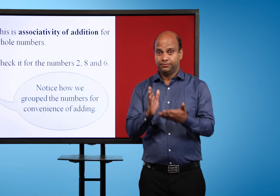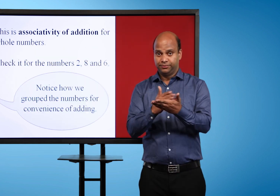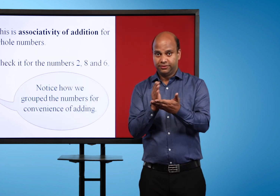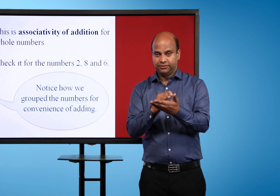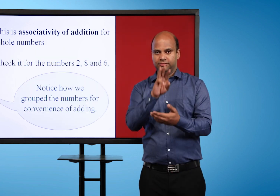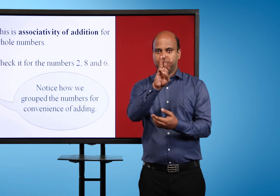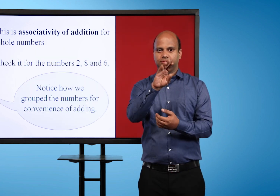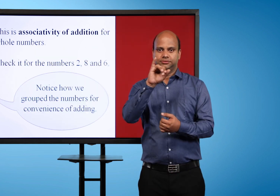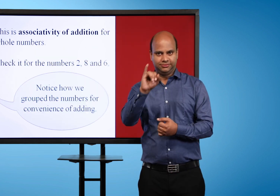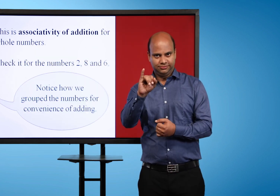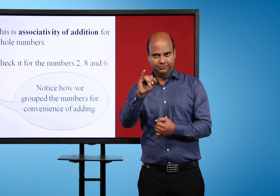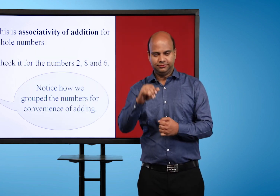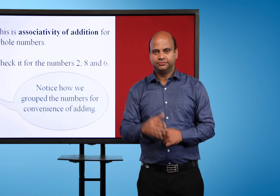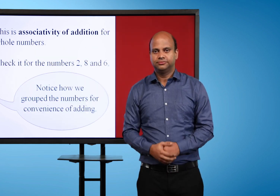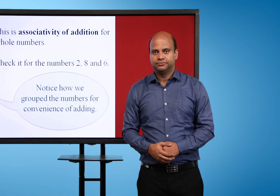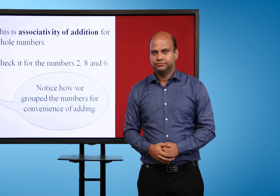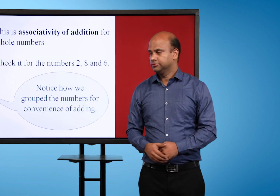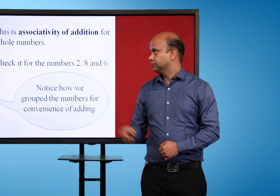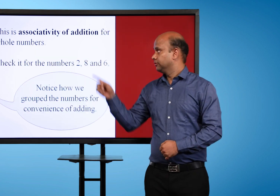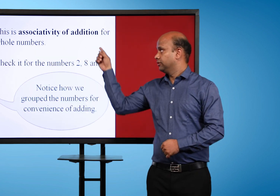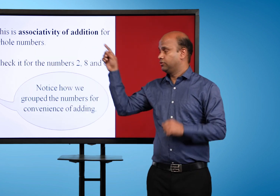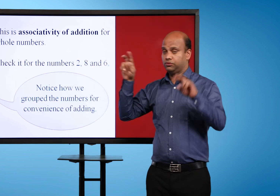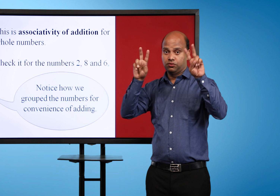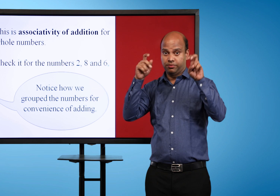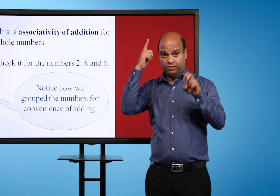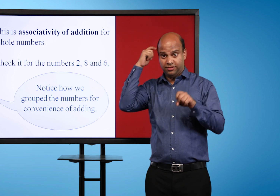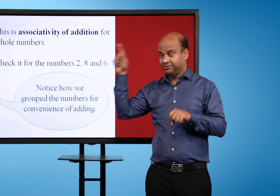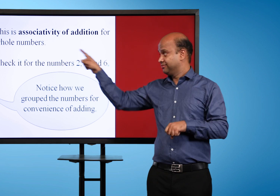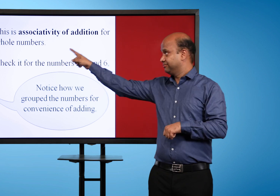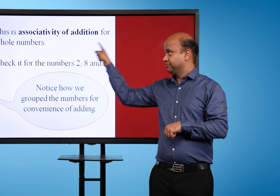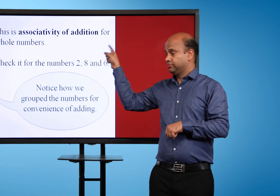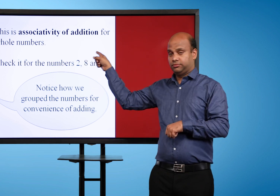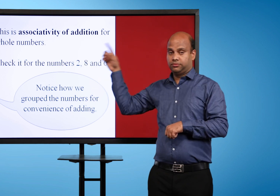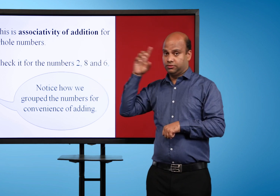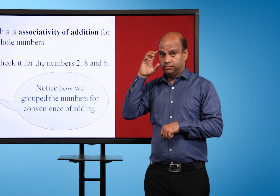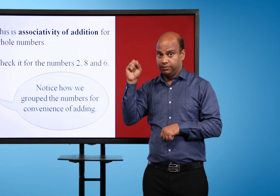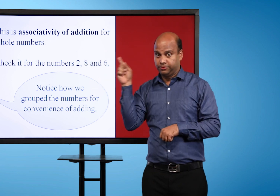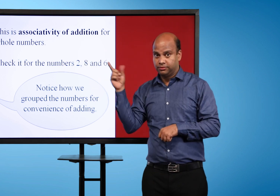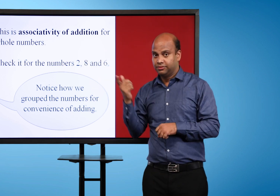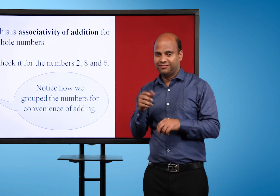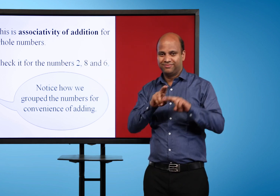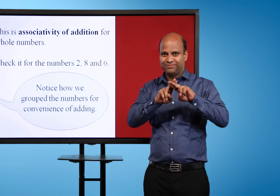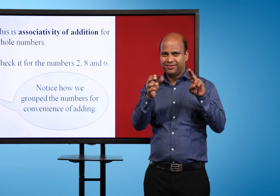Page 36. This is associativity of addition for whole numbers.